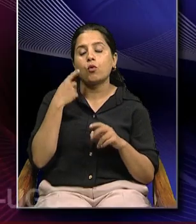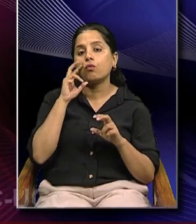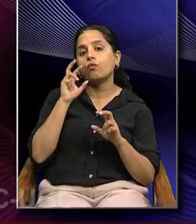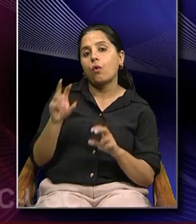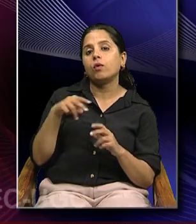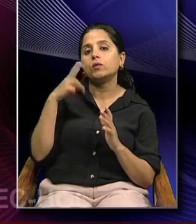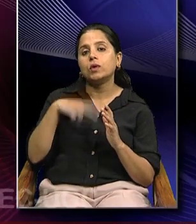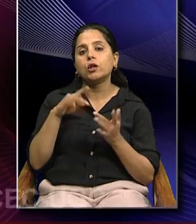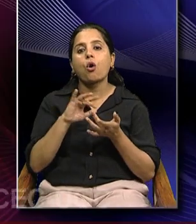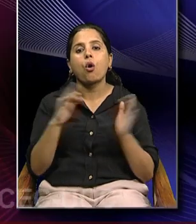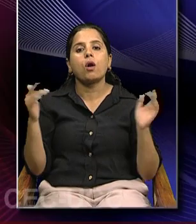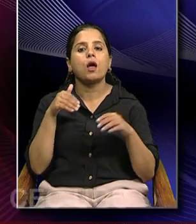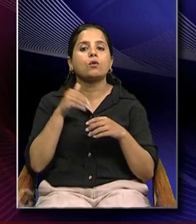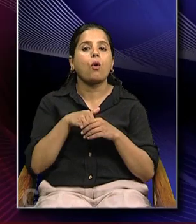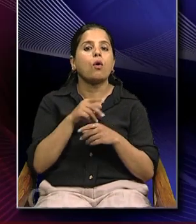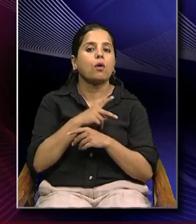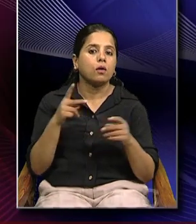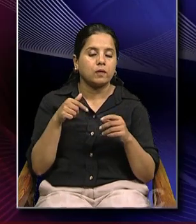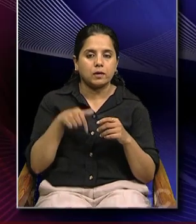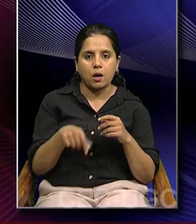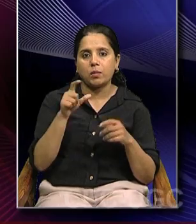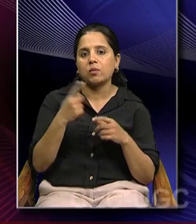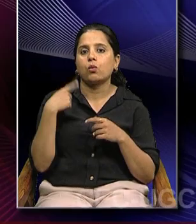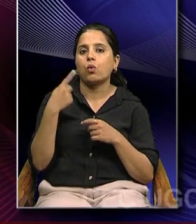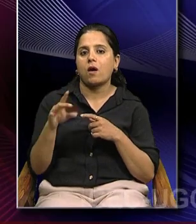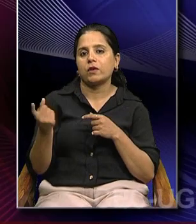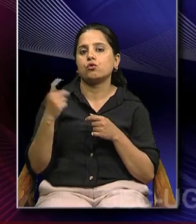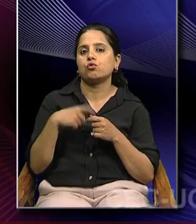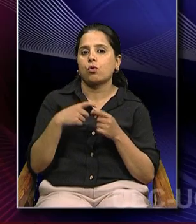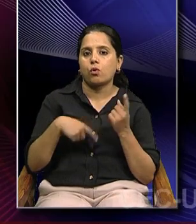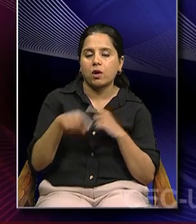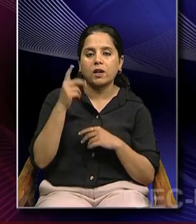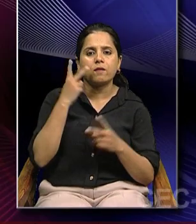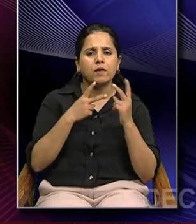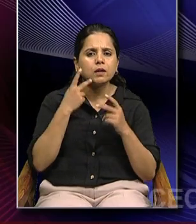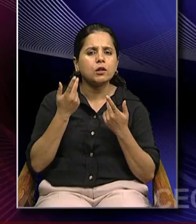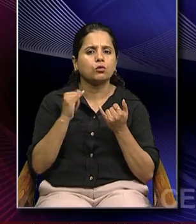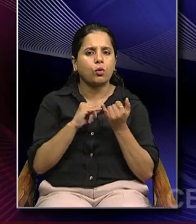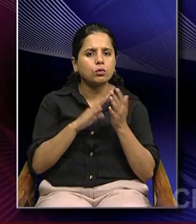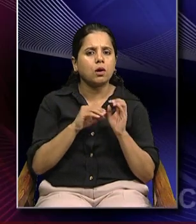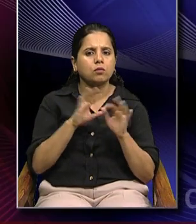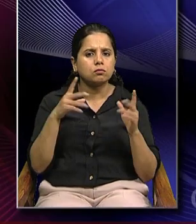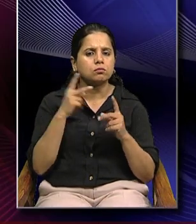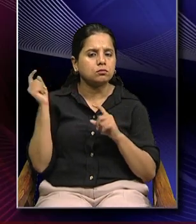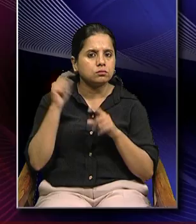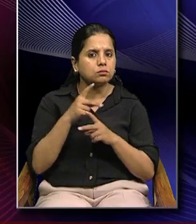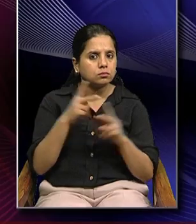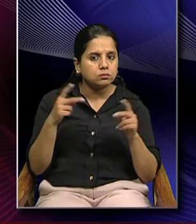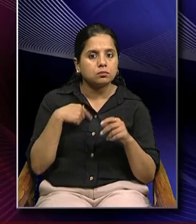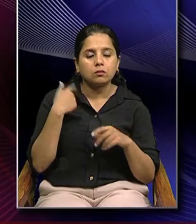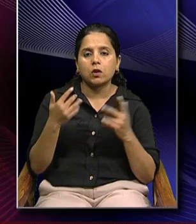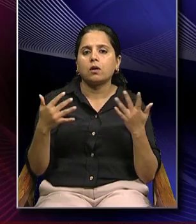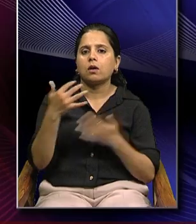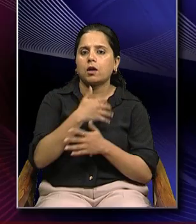read online content. Then we have joiners, people who join and visit social media, and afterwards we have